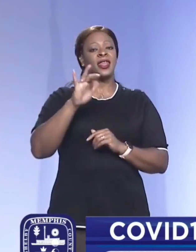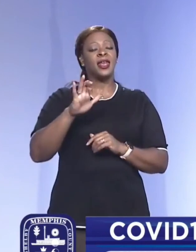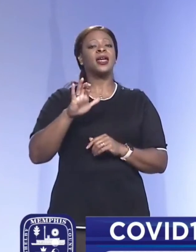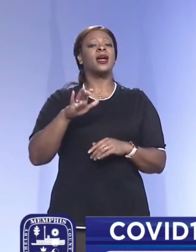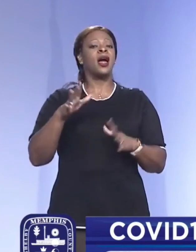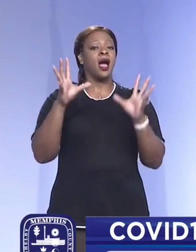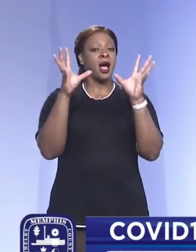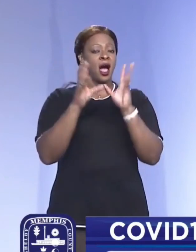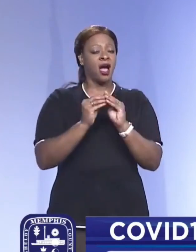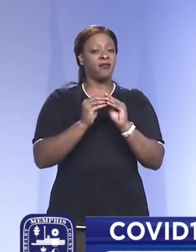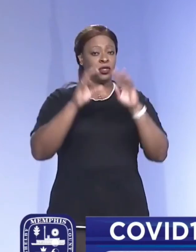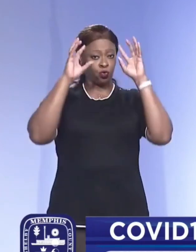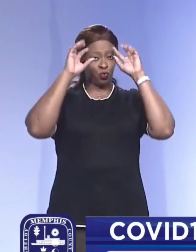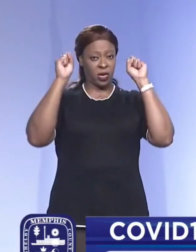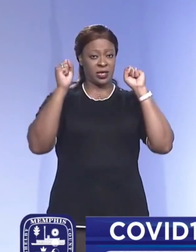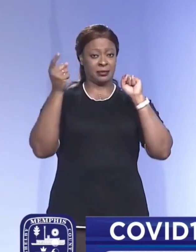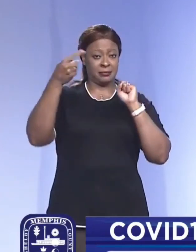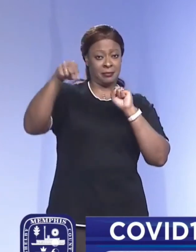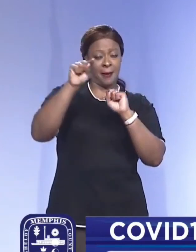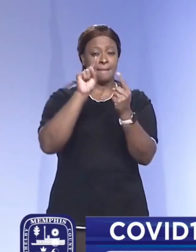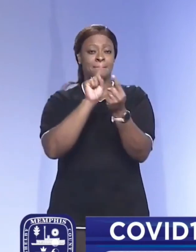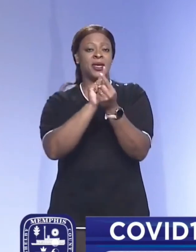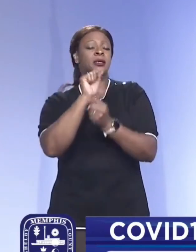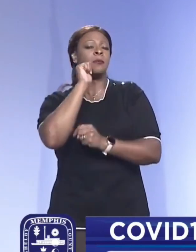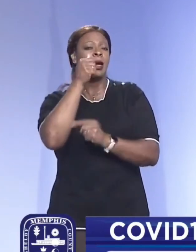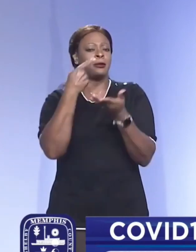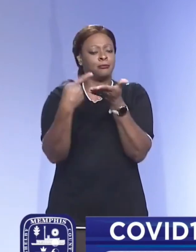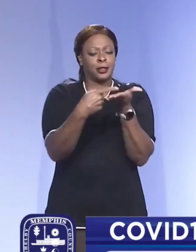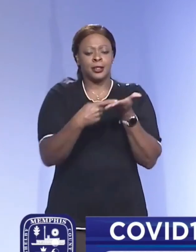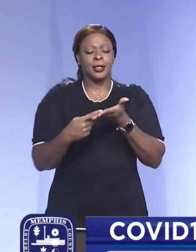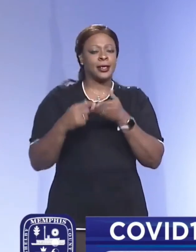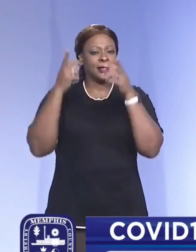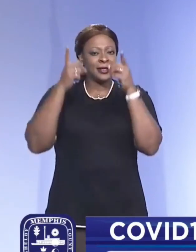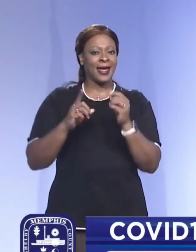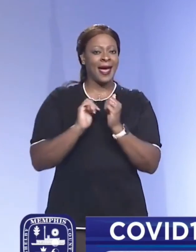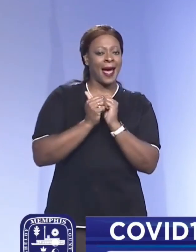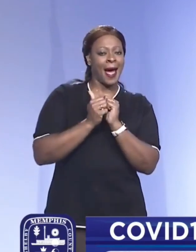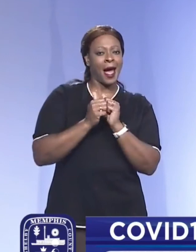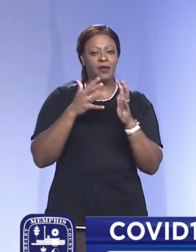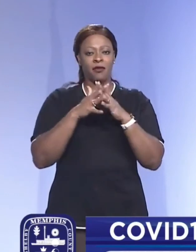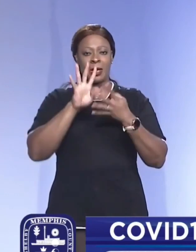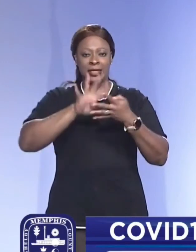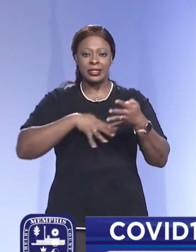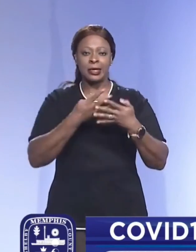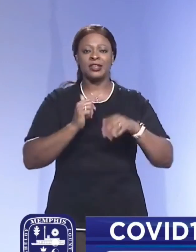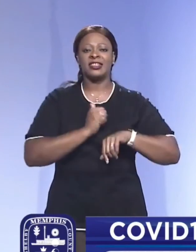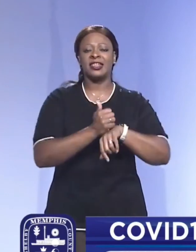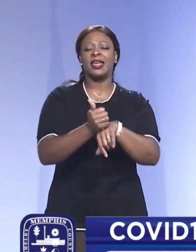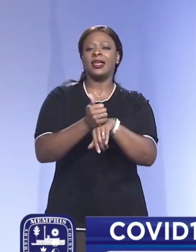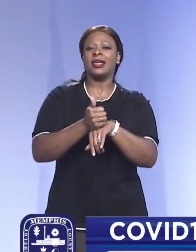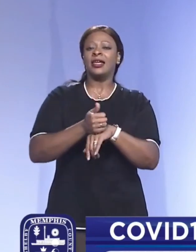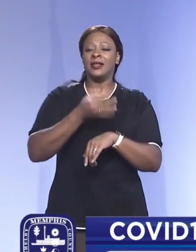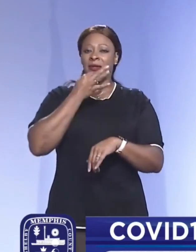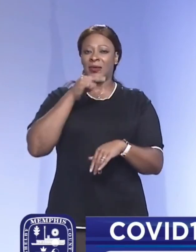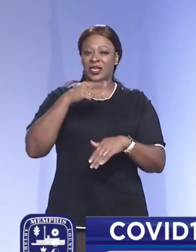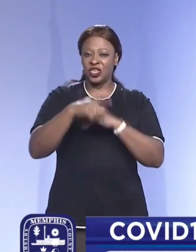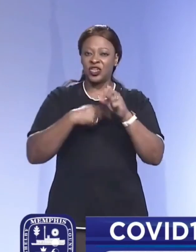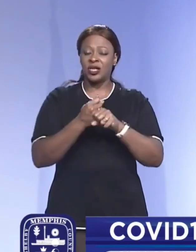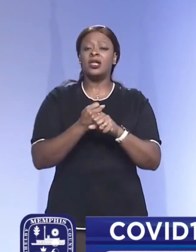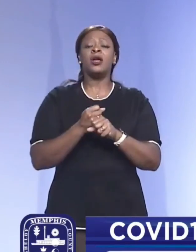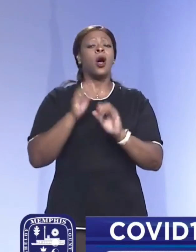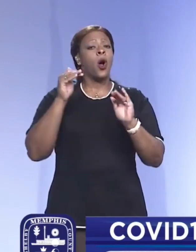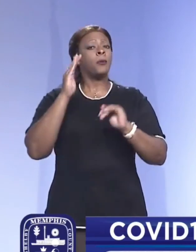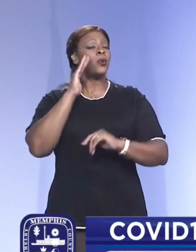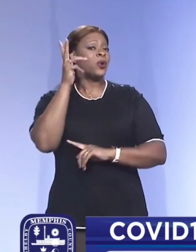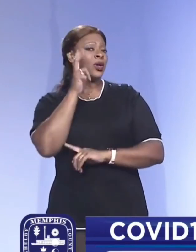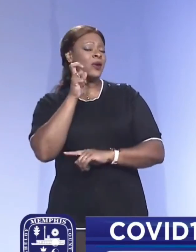meeting tomorrow to discuss and making decisions about a football schedule for the coming year. So hopefully you will hear